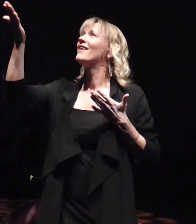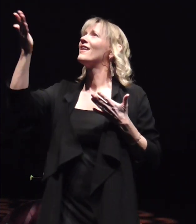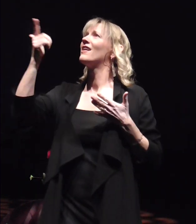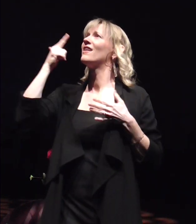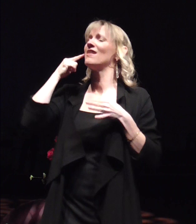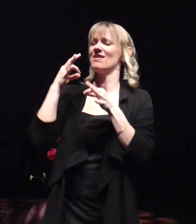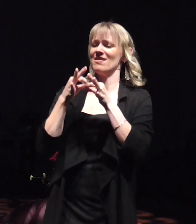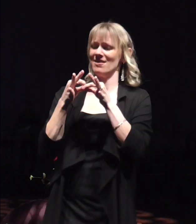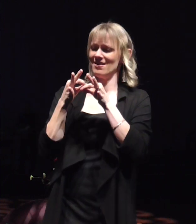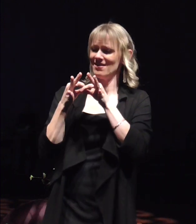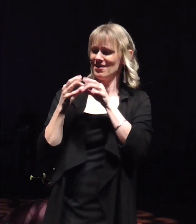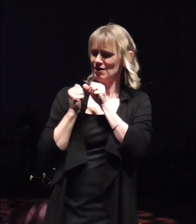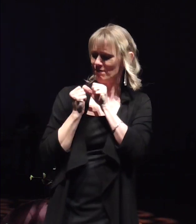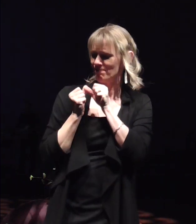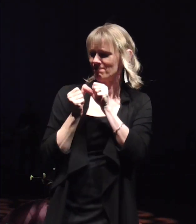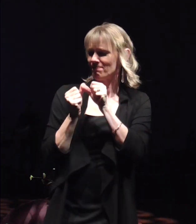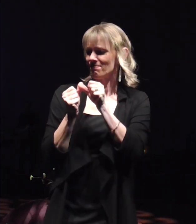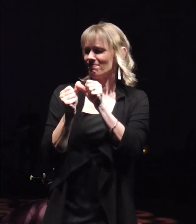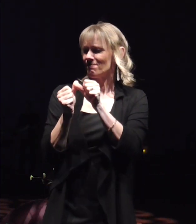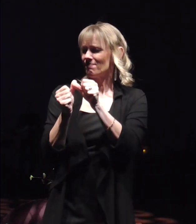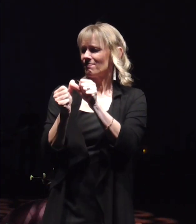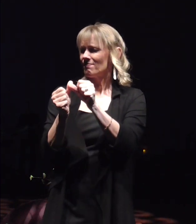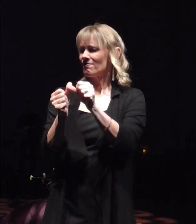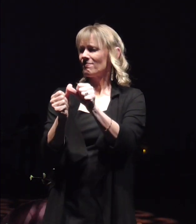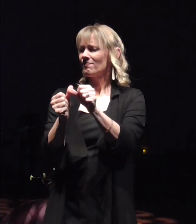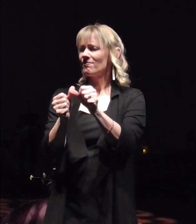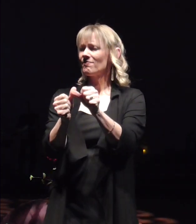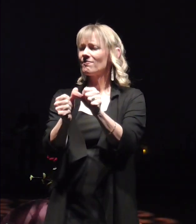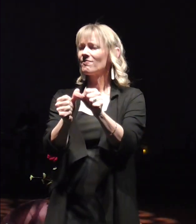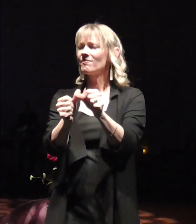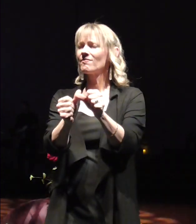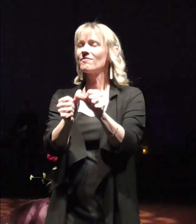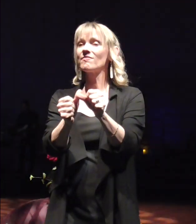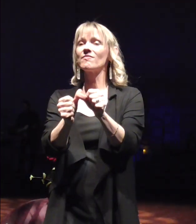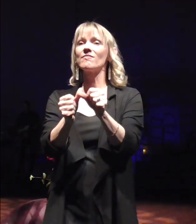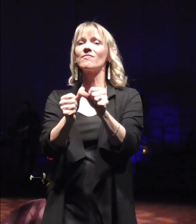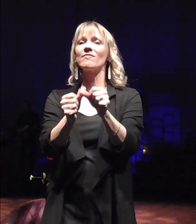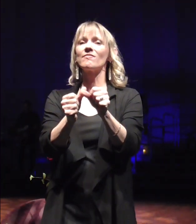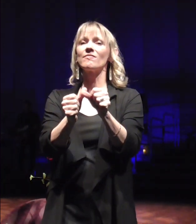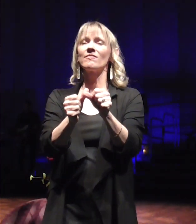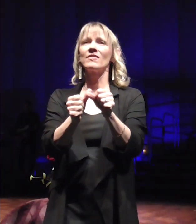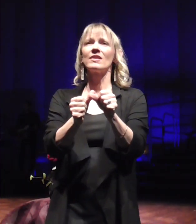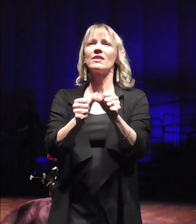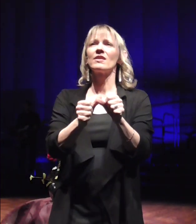stand. And I will call